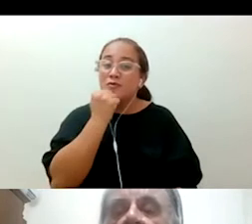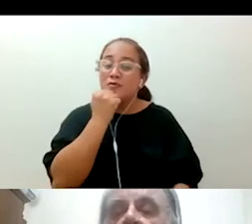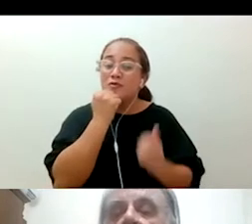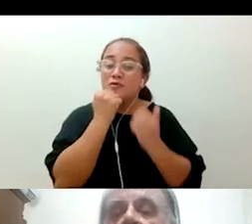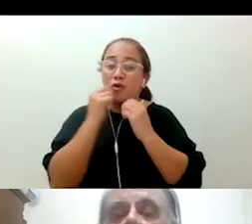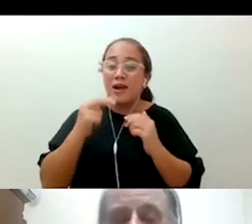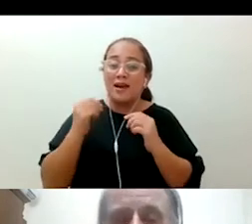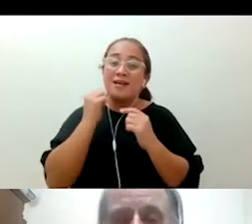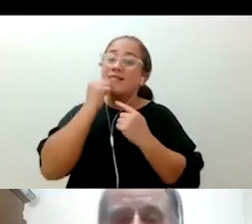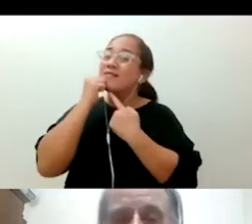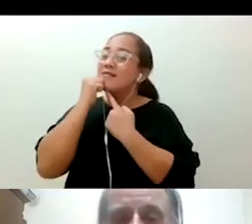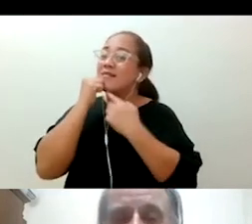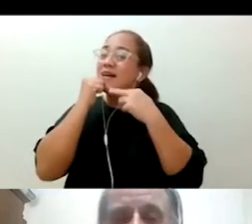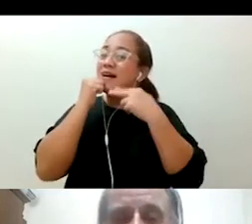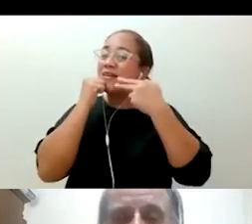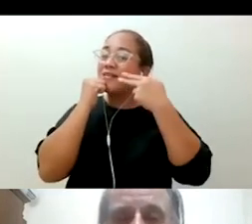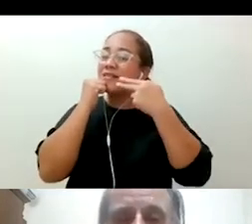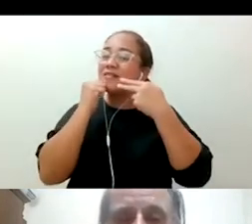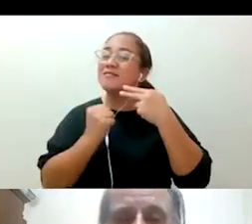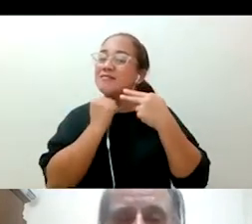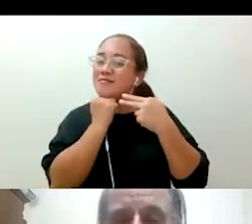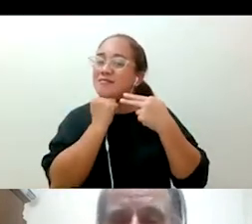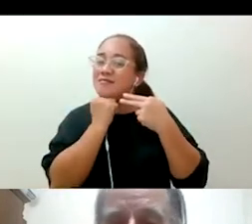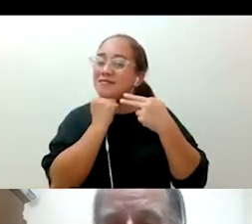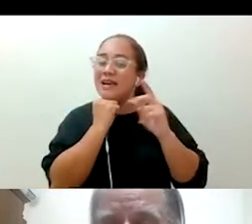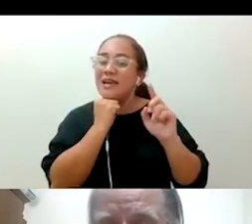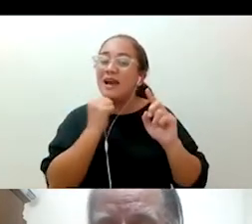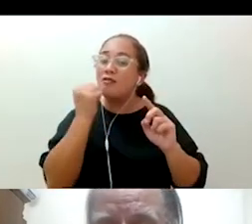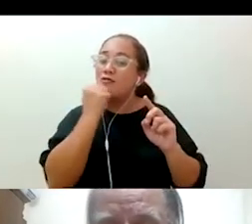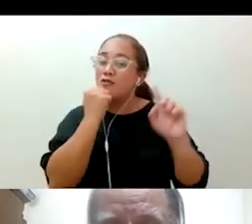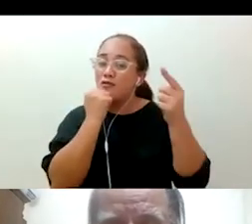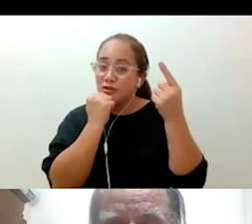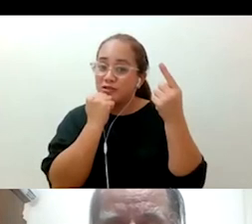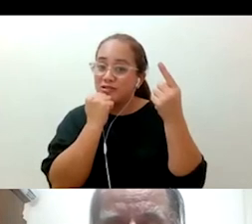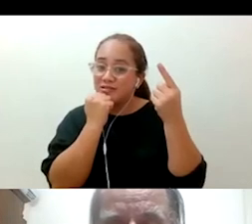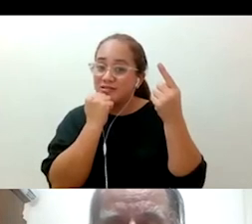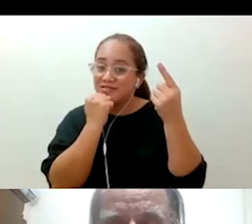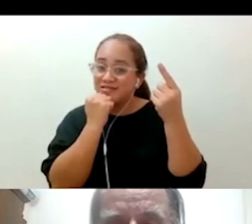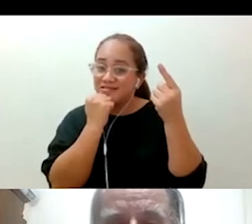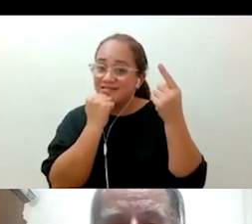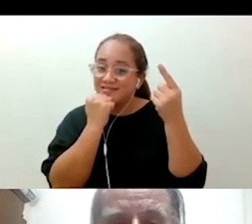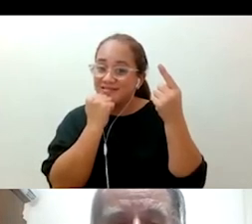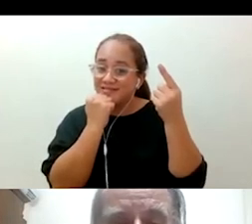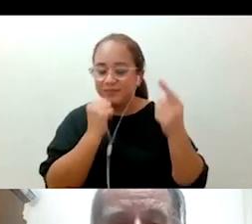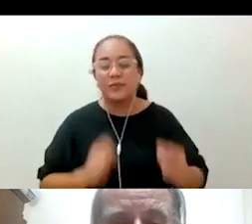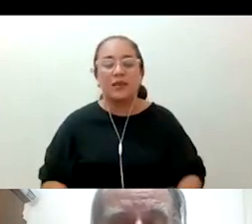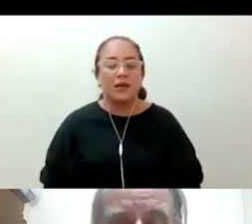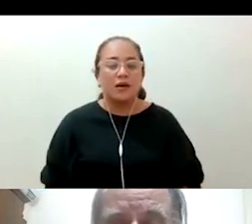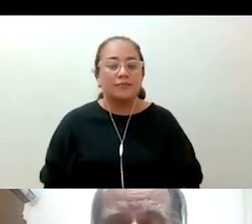than paternal uncle. That's why wrong is placed first. Okay,